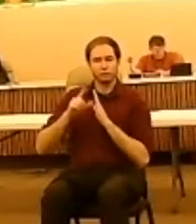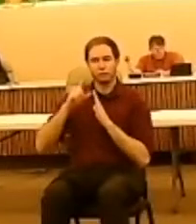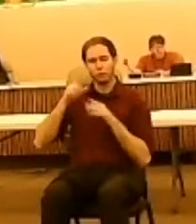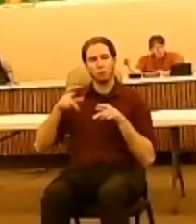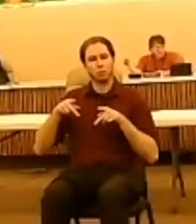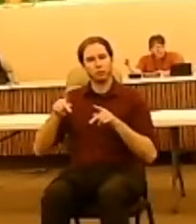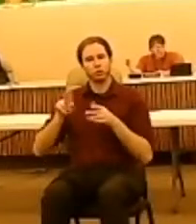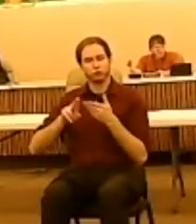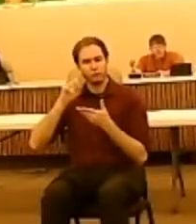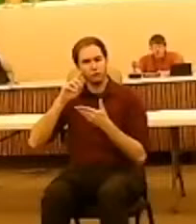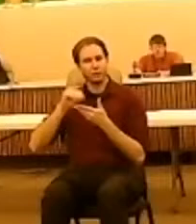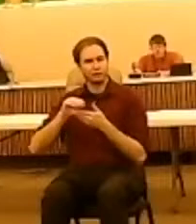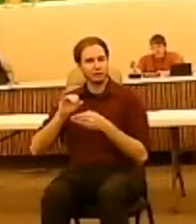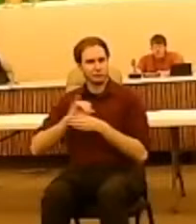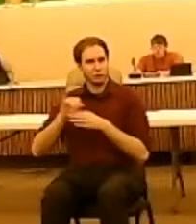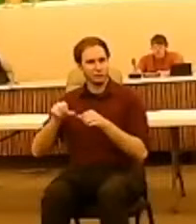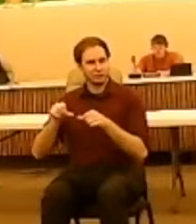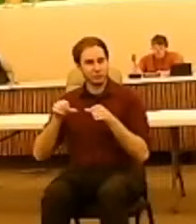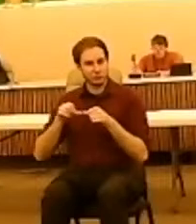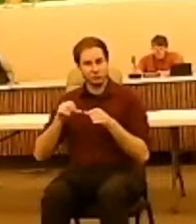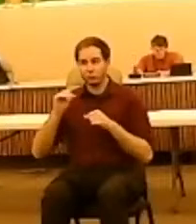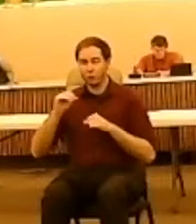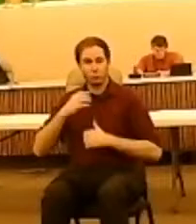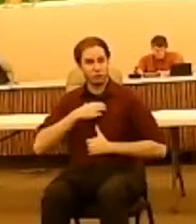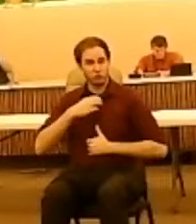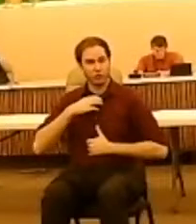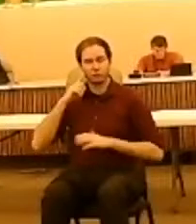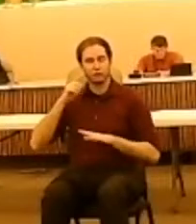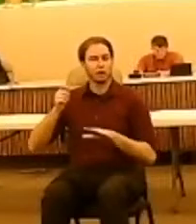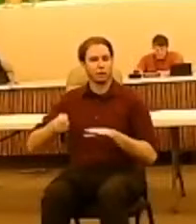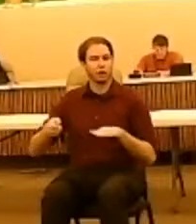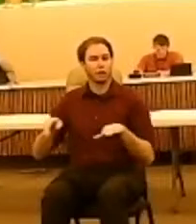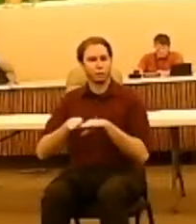districts. Hearing no objection, public hearing closed.